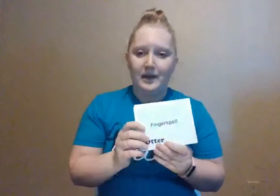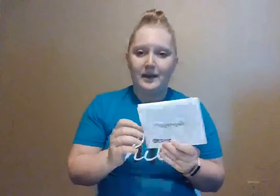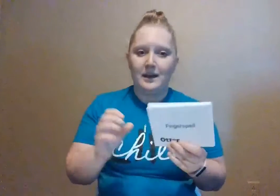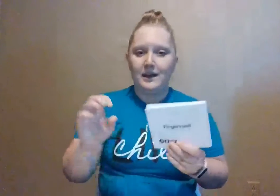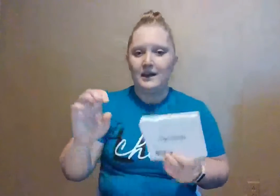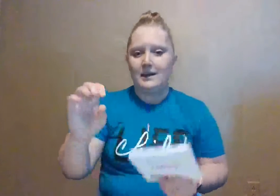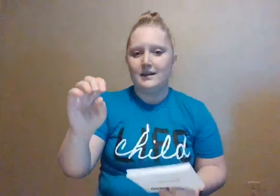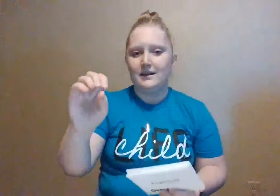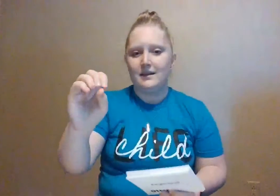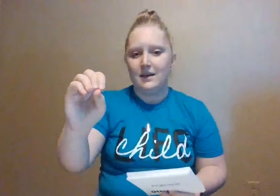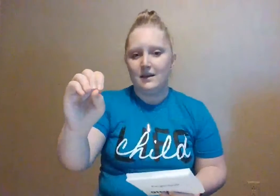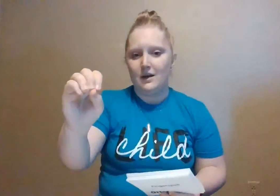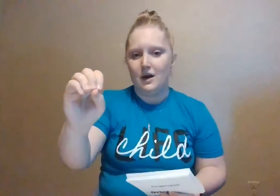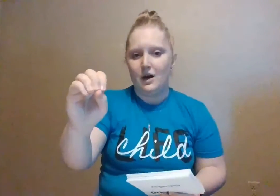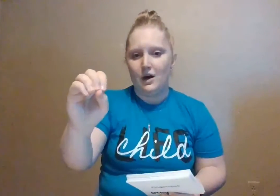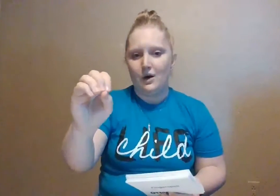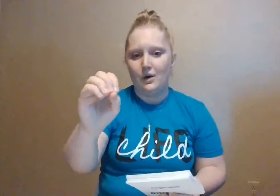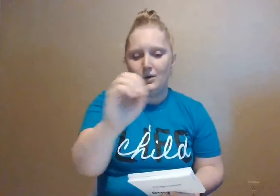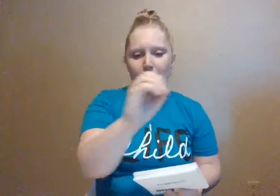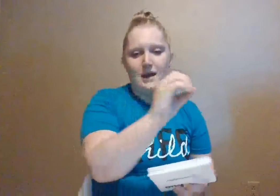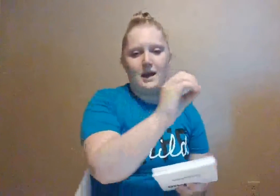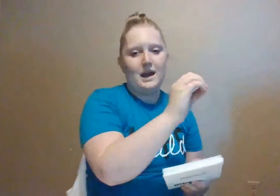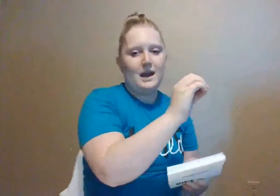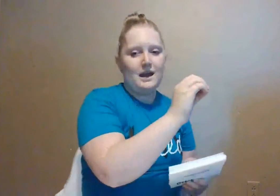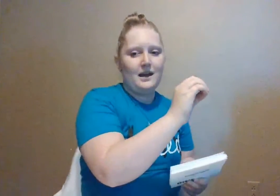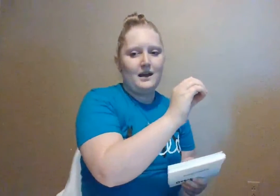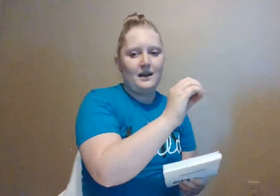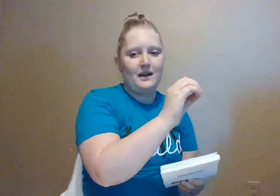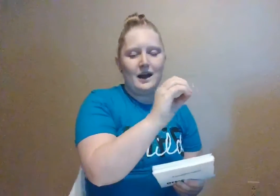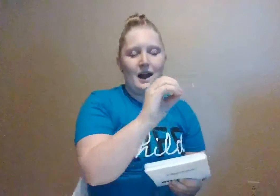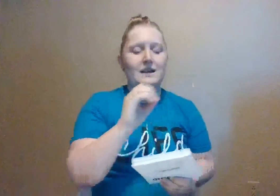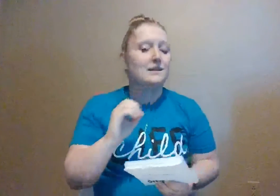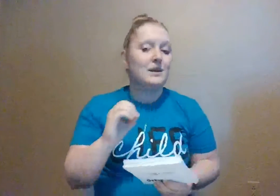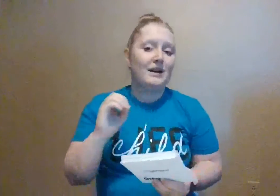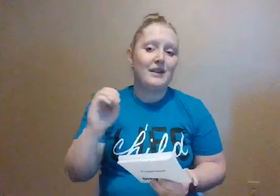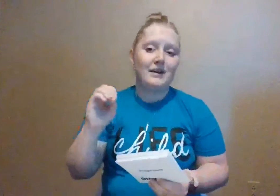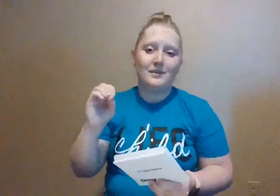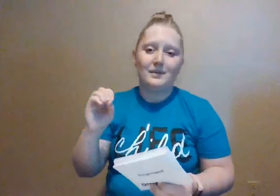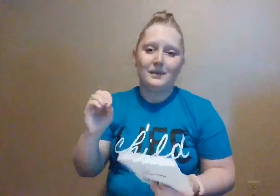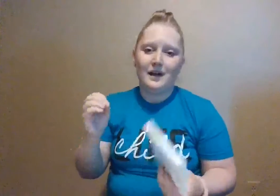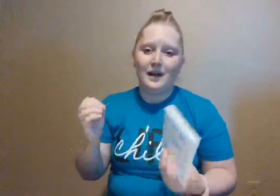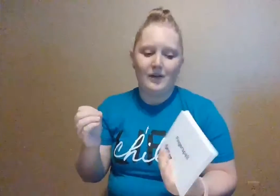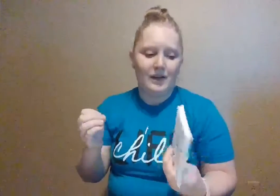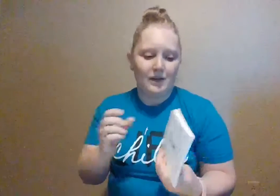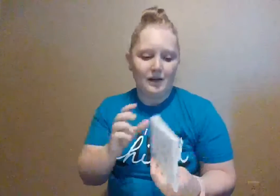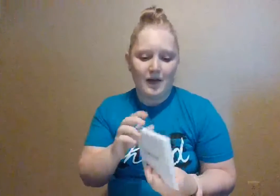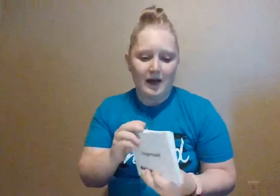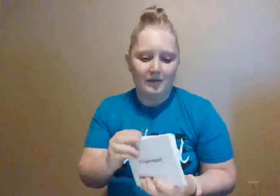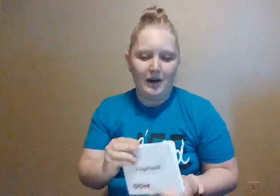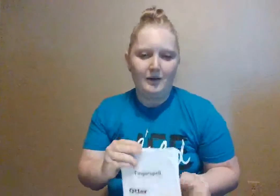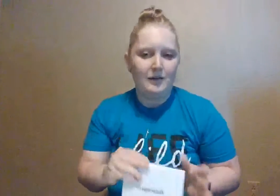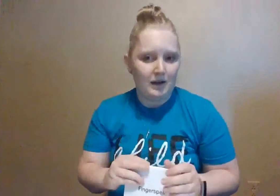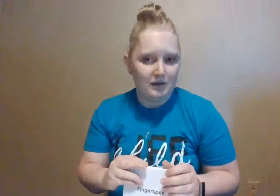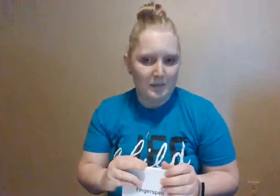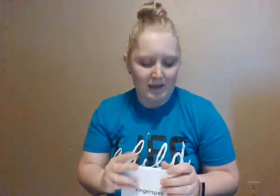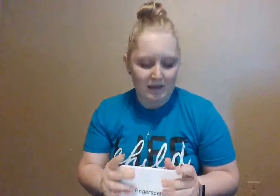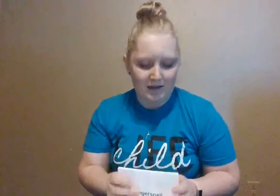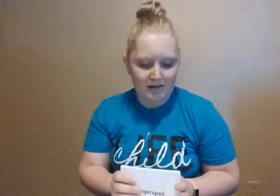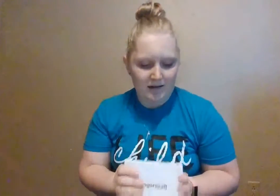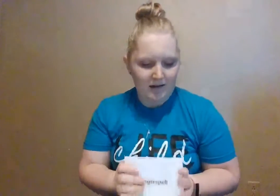it is O, and I do have another live on fingerspelling. So